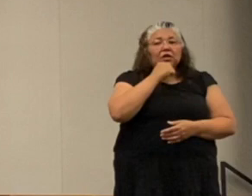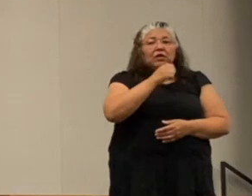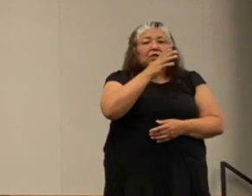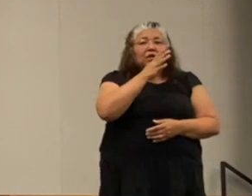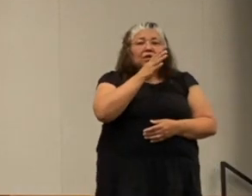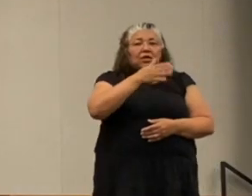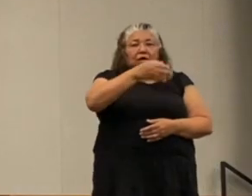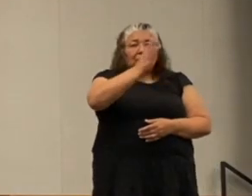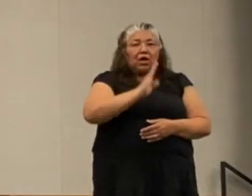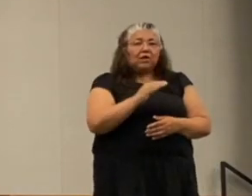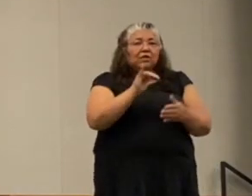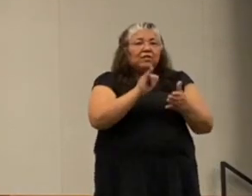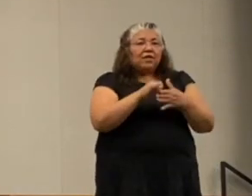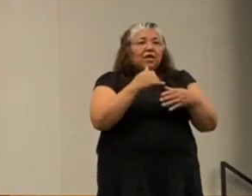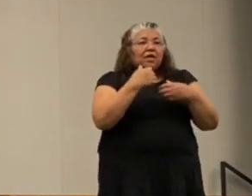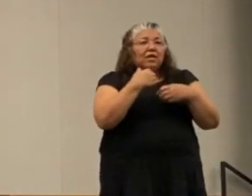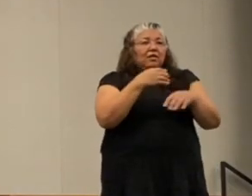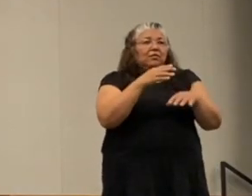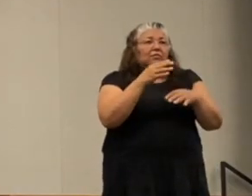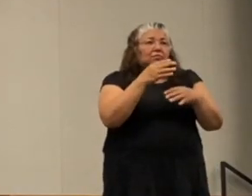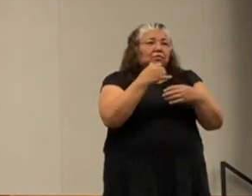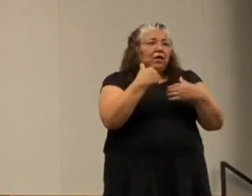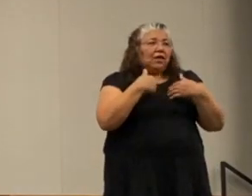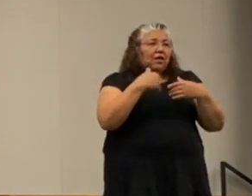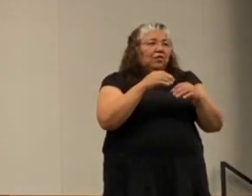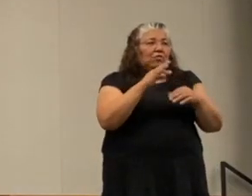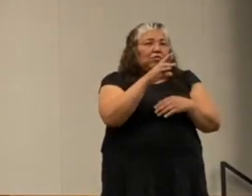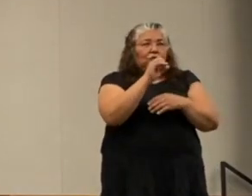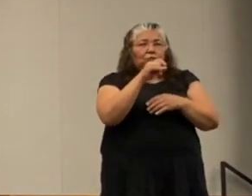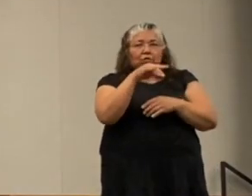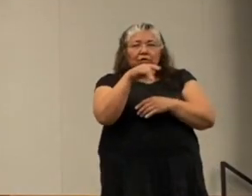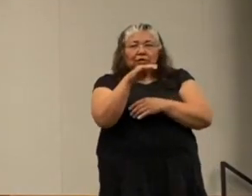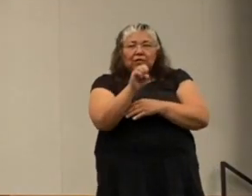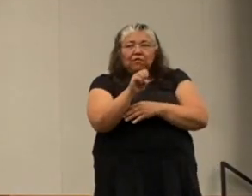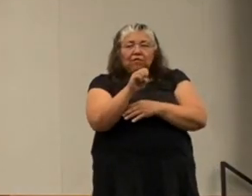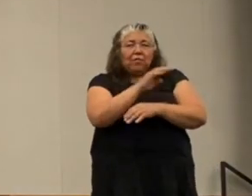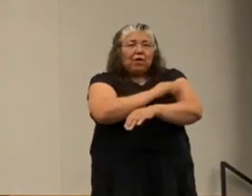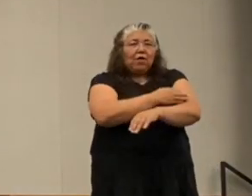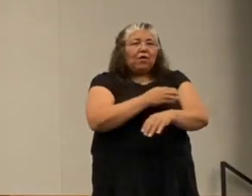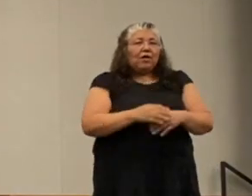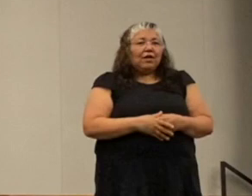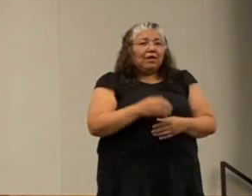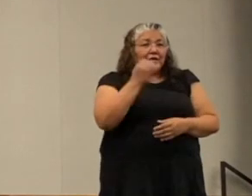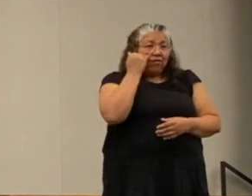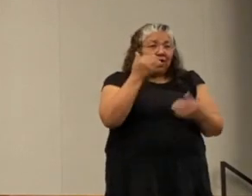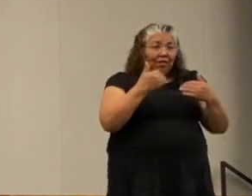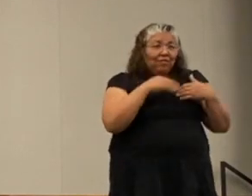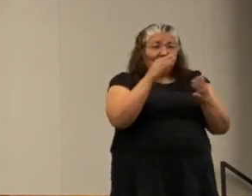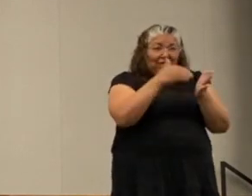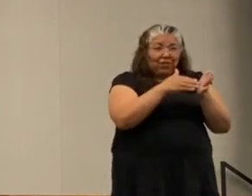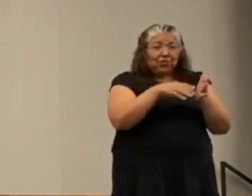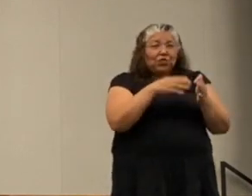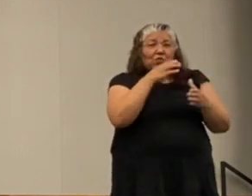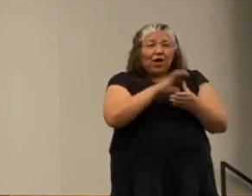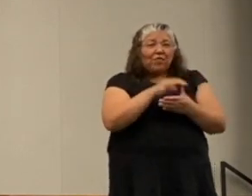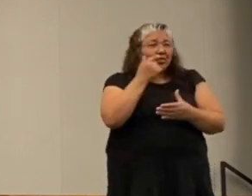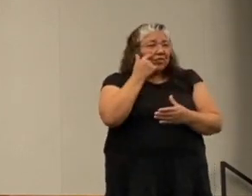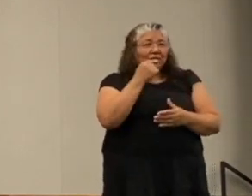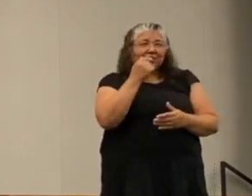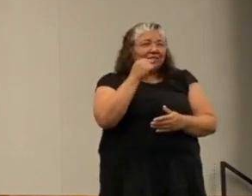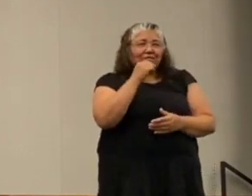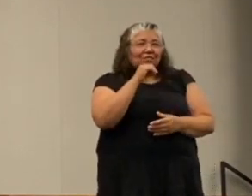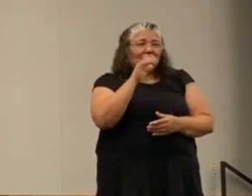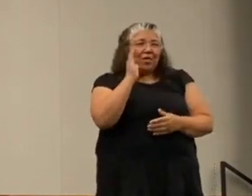symbolized reproductive power. If you got 1,000 wives, I don't think you're going to have that problem. Okay,